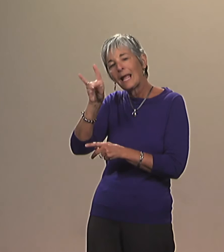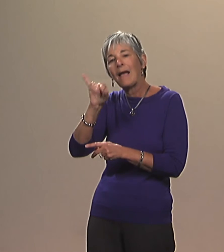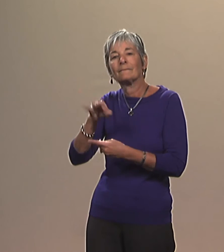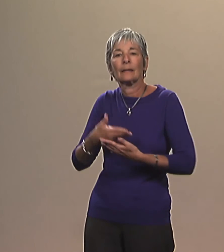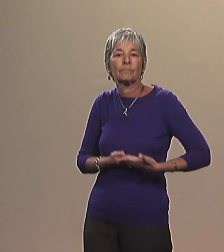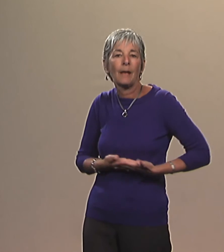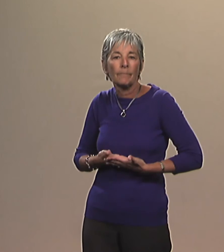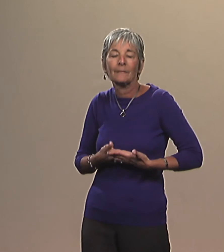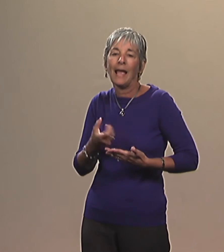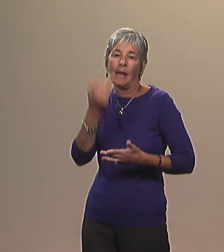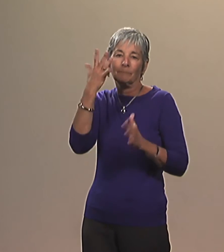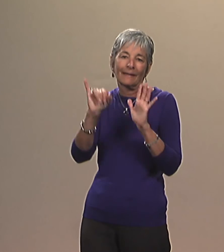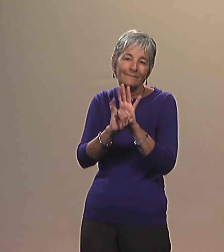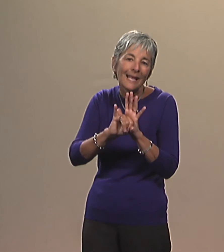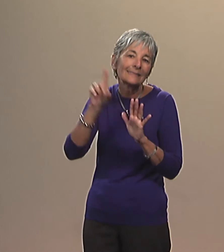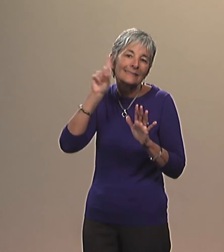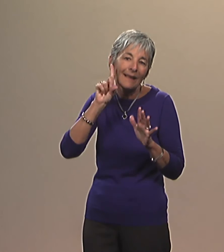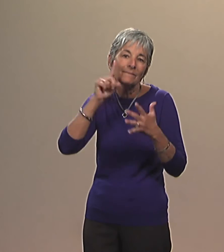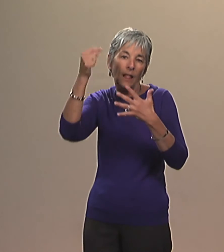deaf babies born and other statistics.